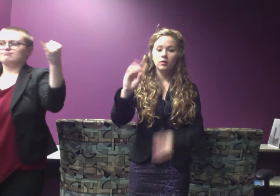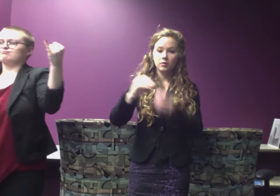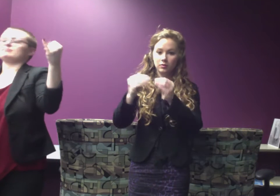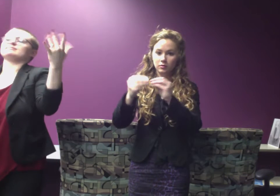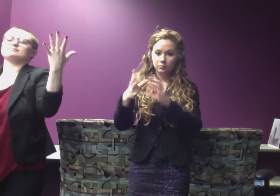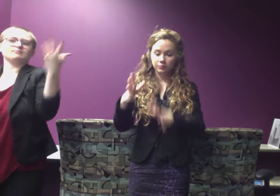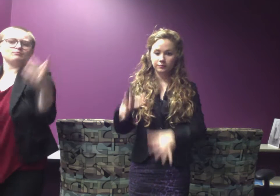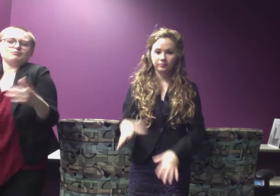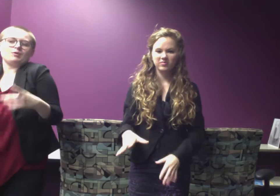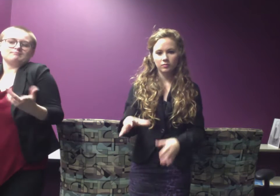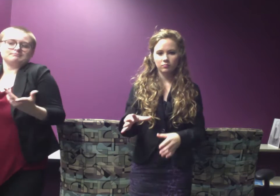Now,